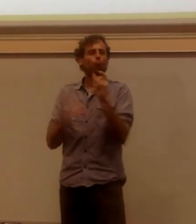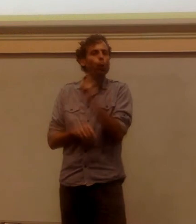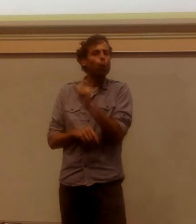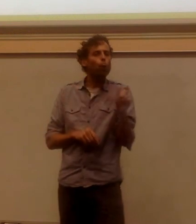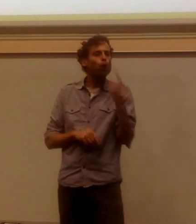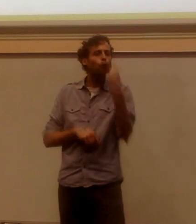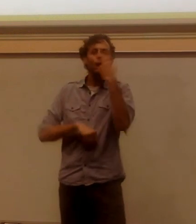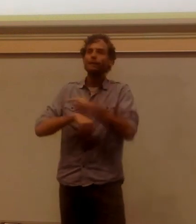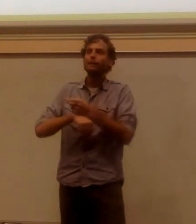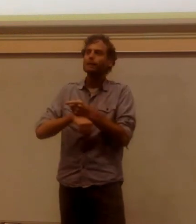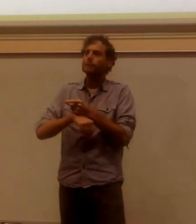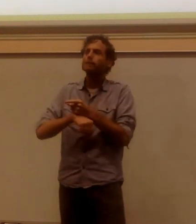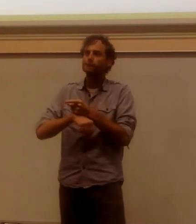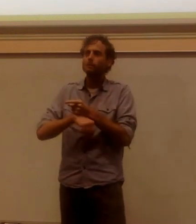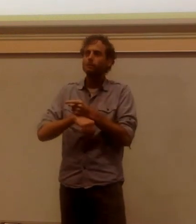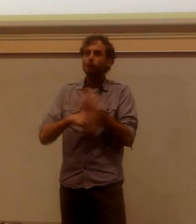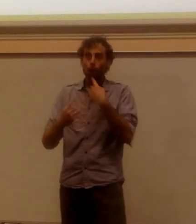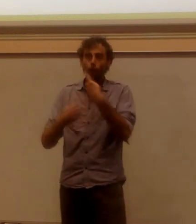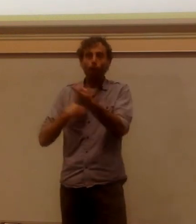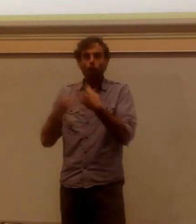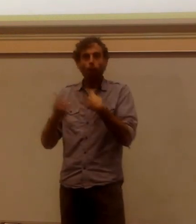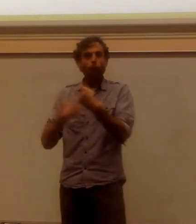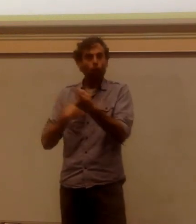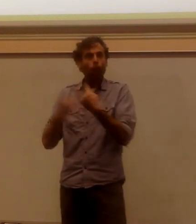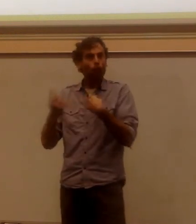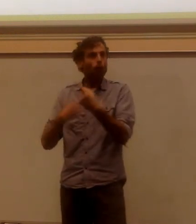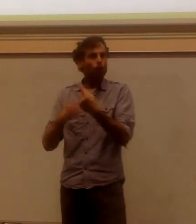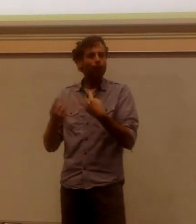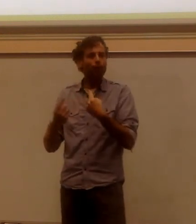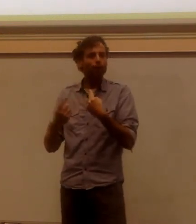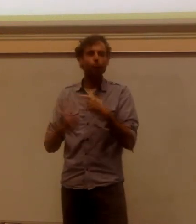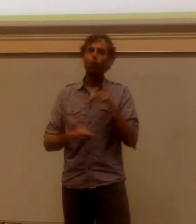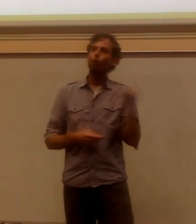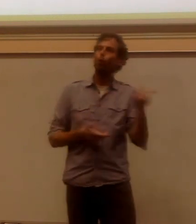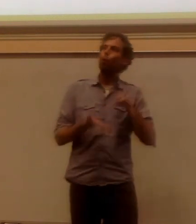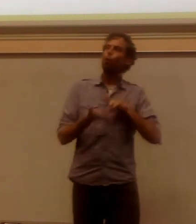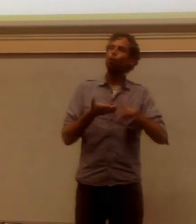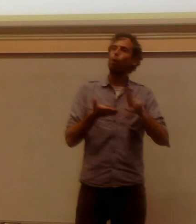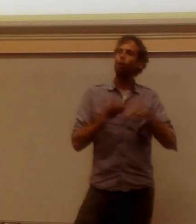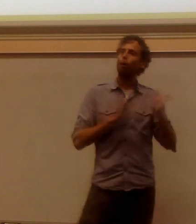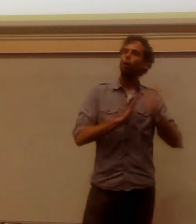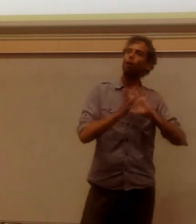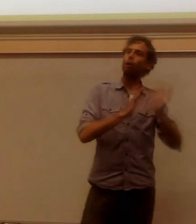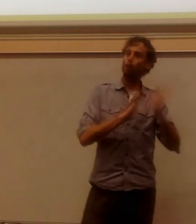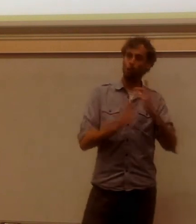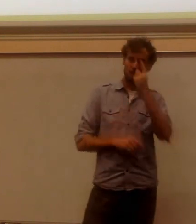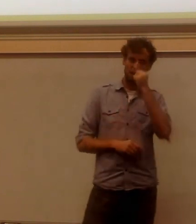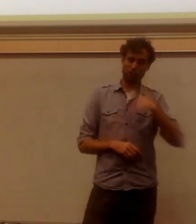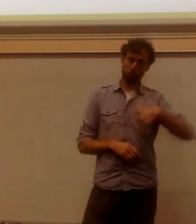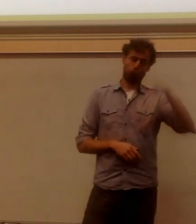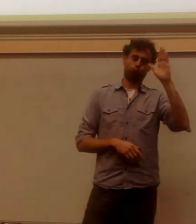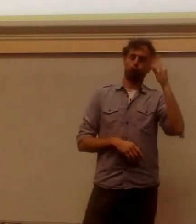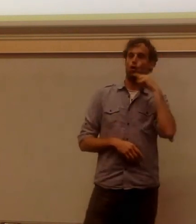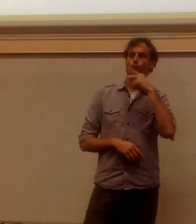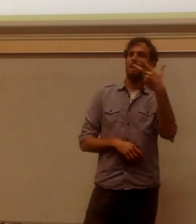operator. And because text relay can only operate approximately 30 words per minute,